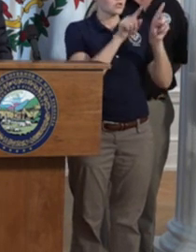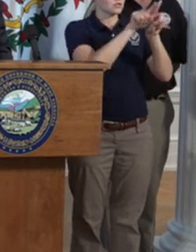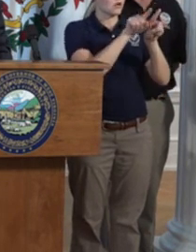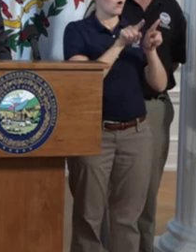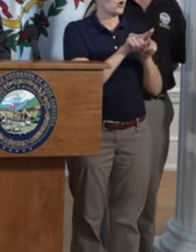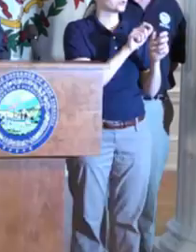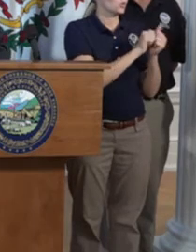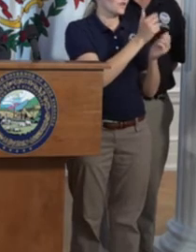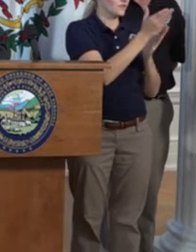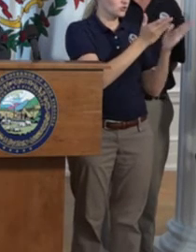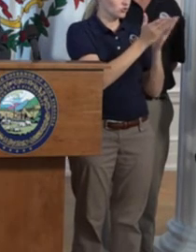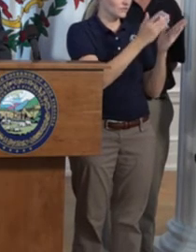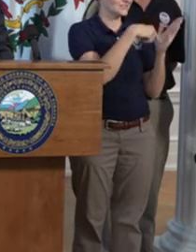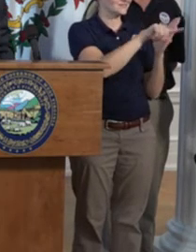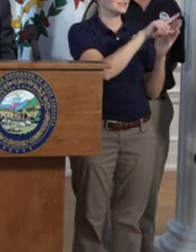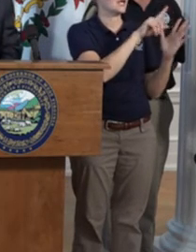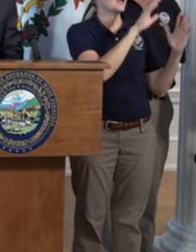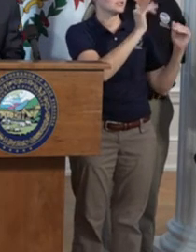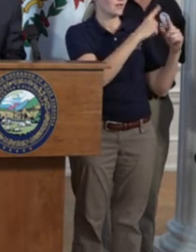time.